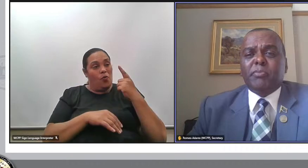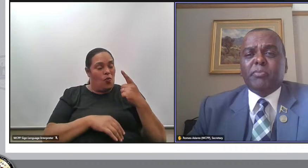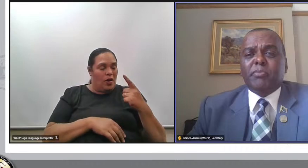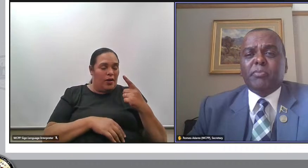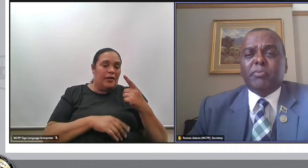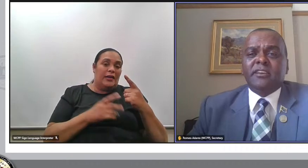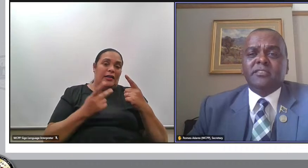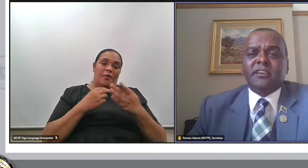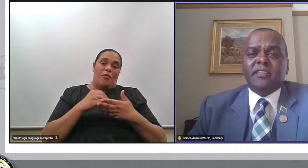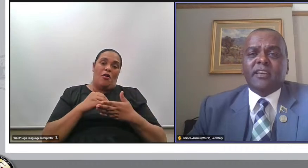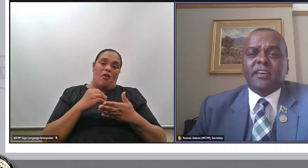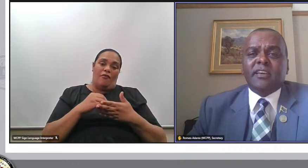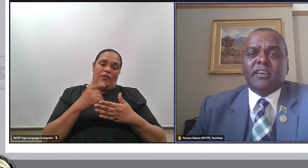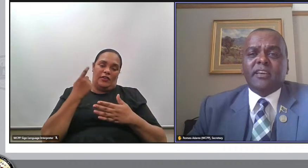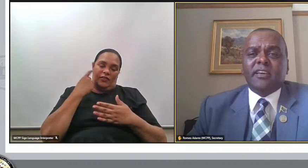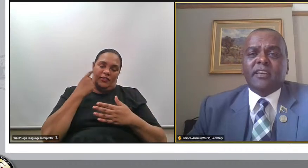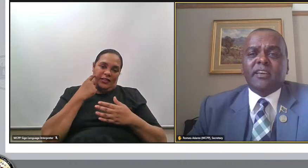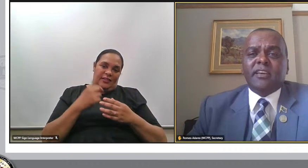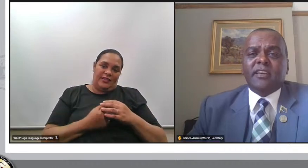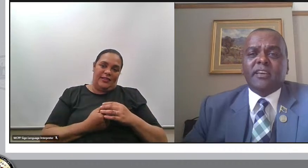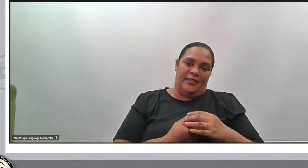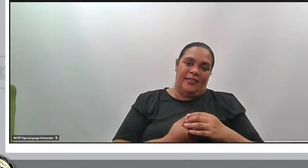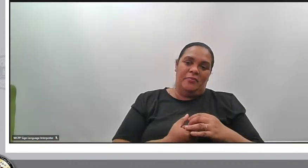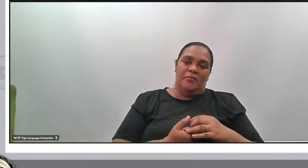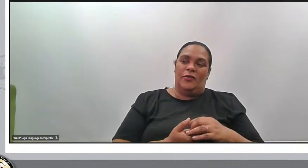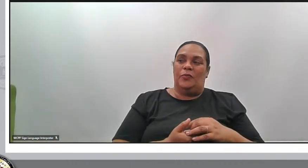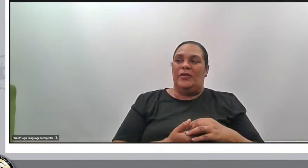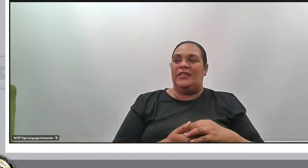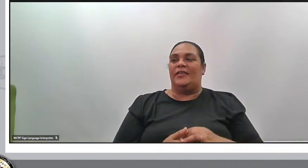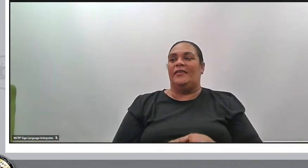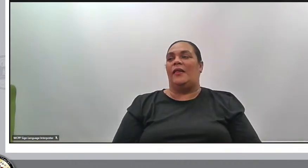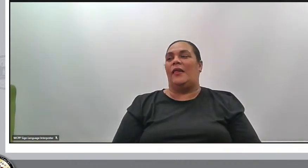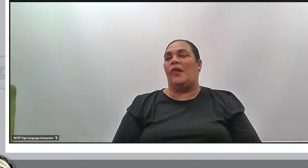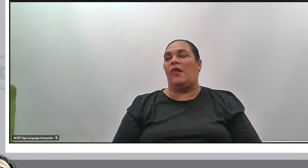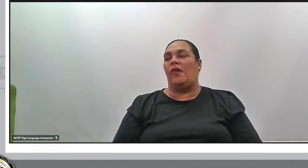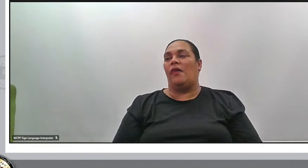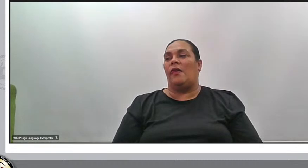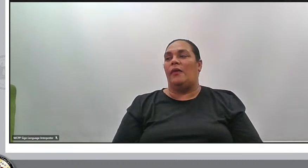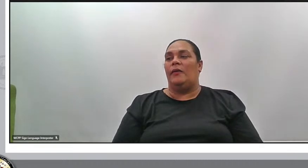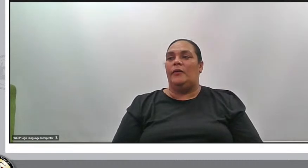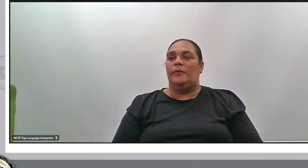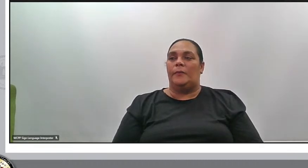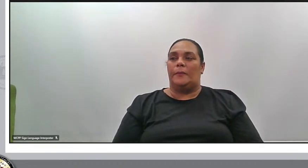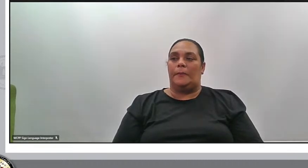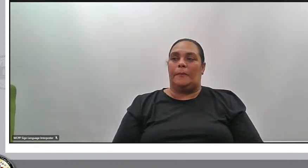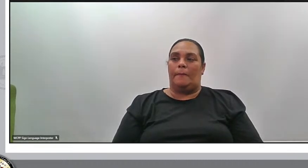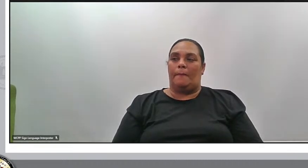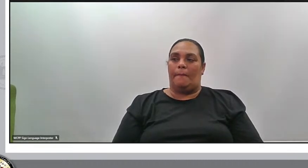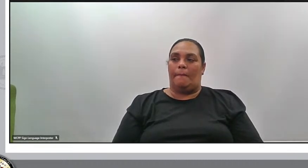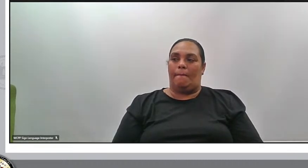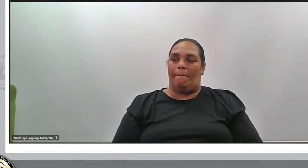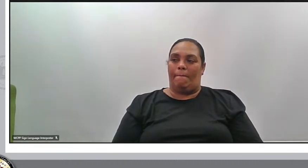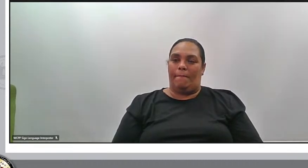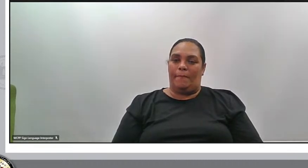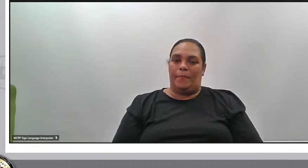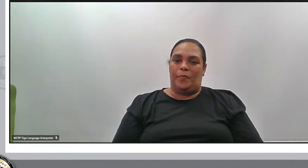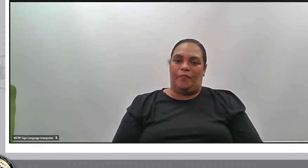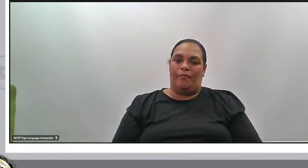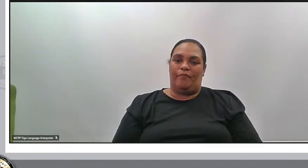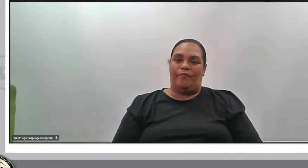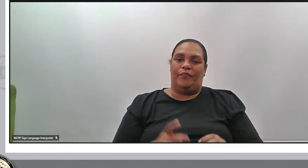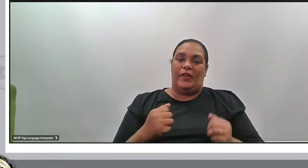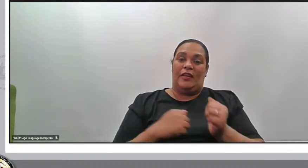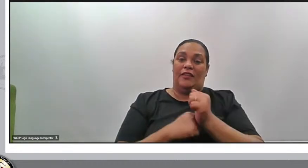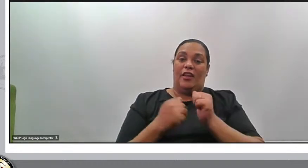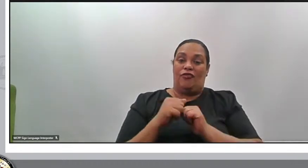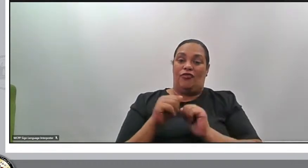the office of the Secretary. Thank you. Thank you, Mr. Jawadin. Thank you, Chair. Through Chair, just with regards to the structure of